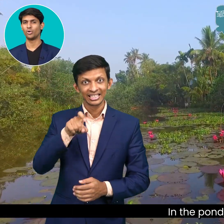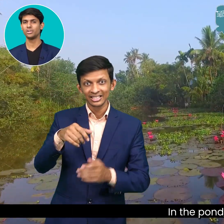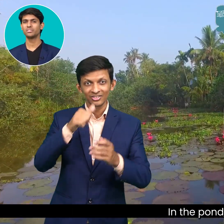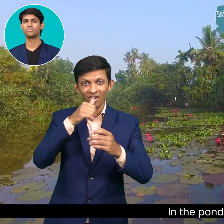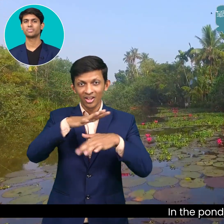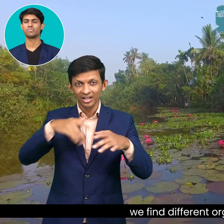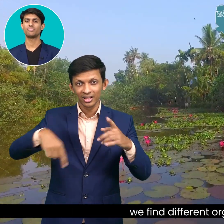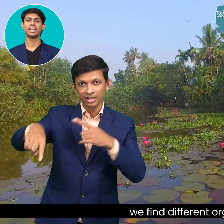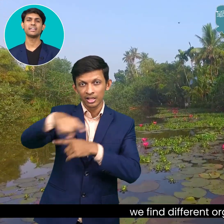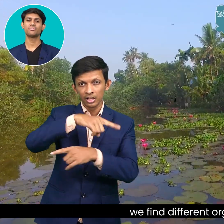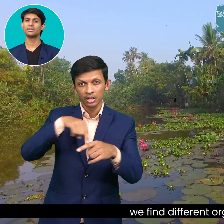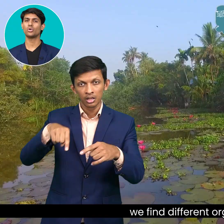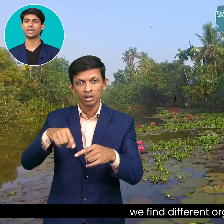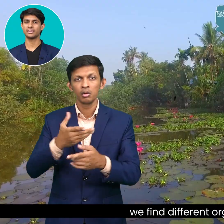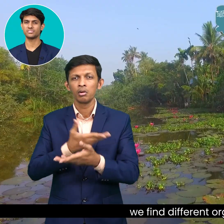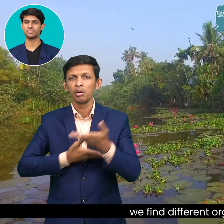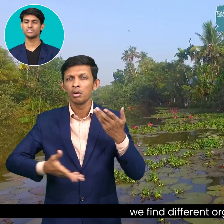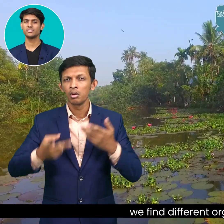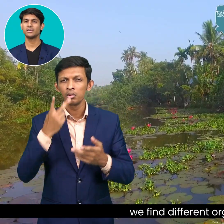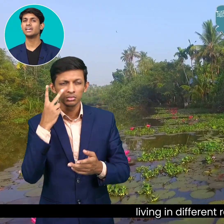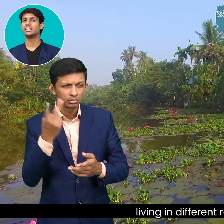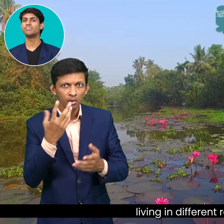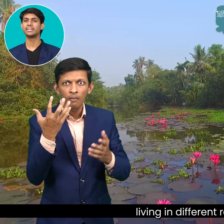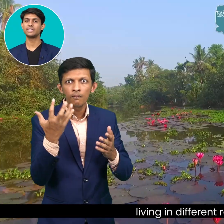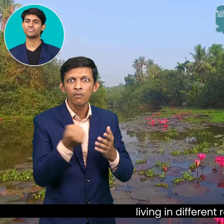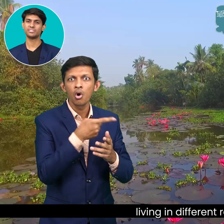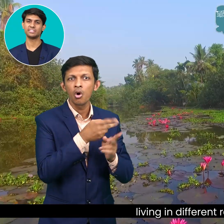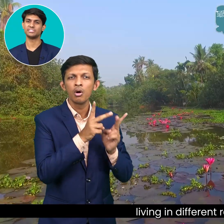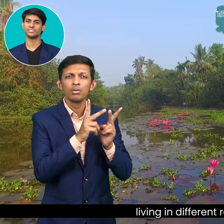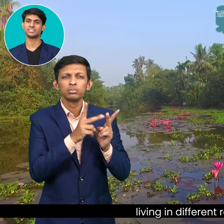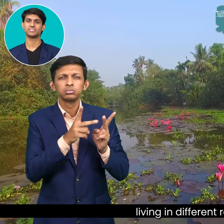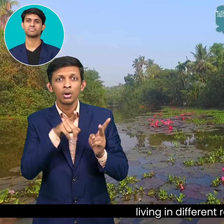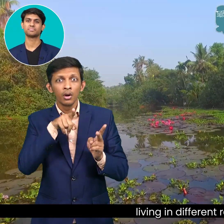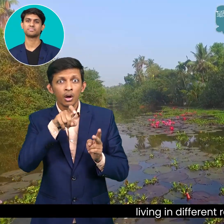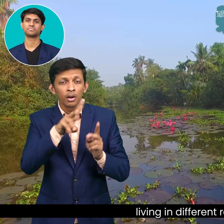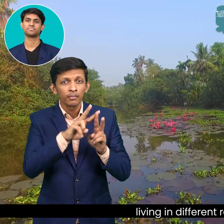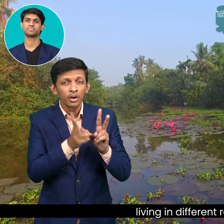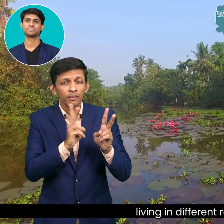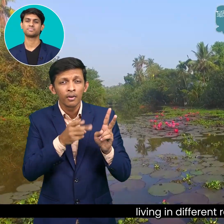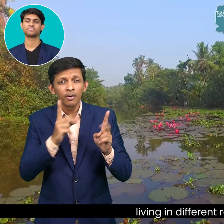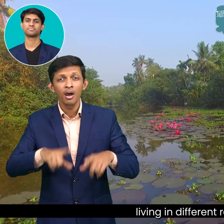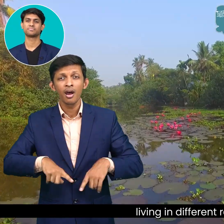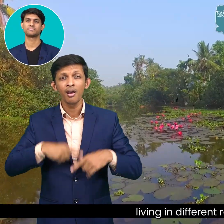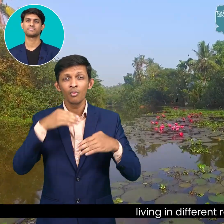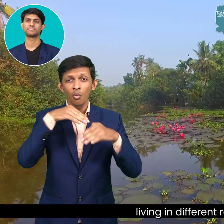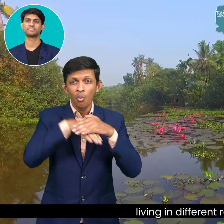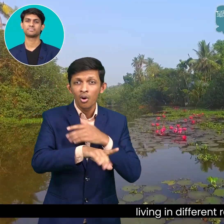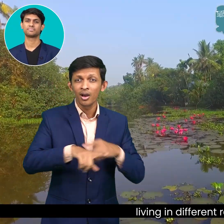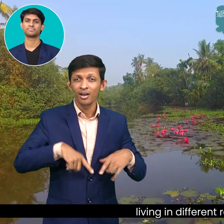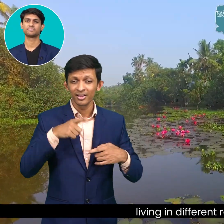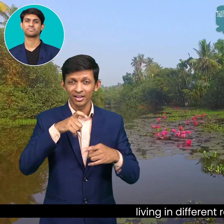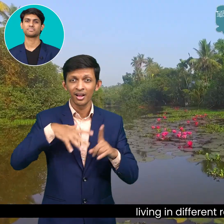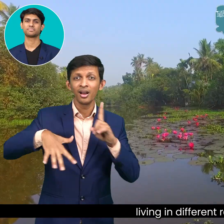In the pond, we find different organisms living in different regions.